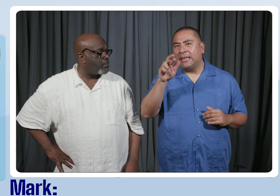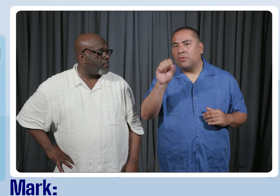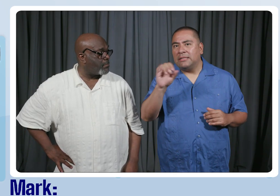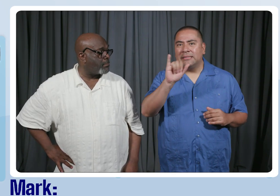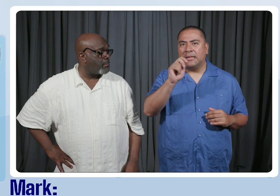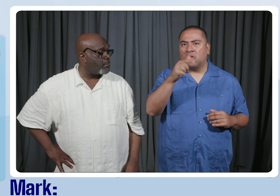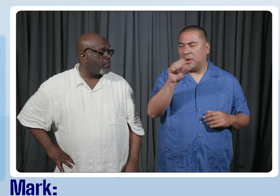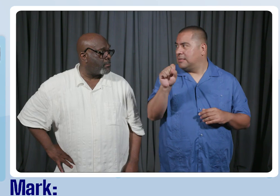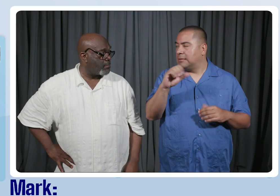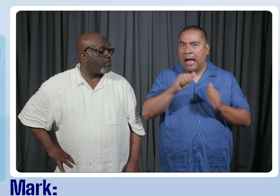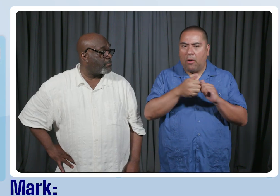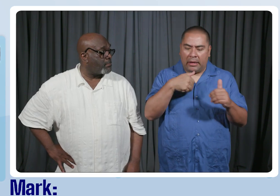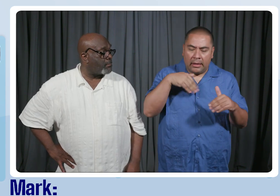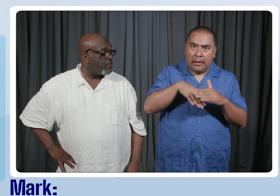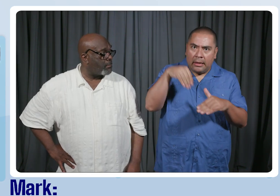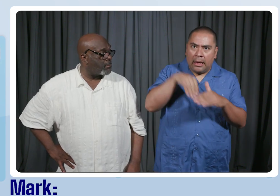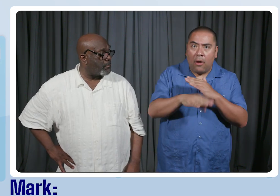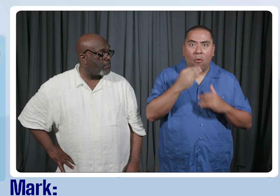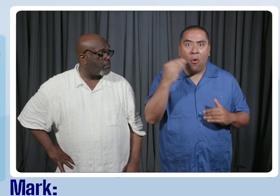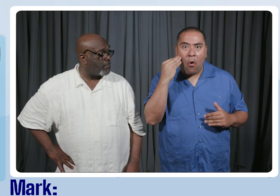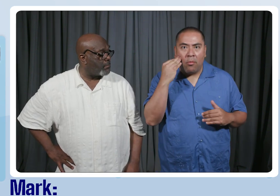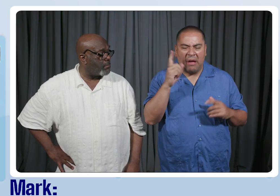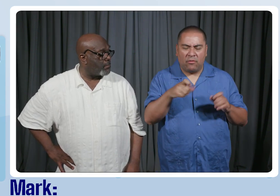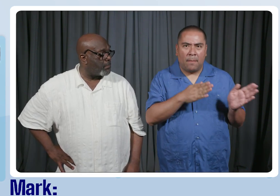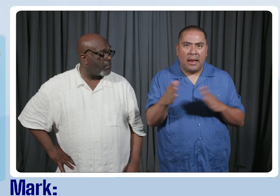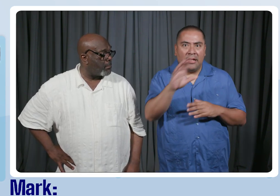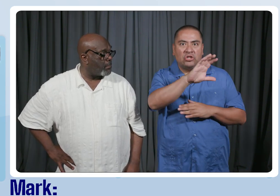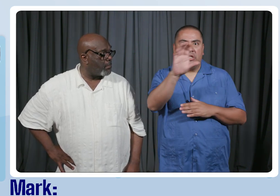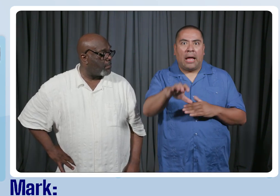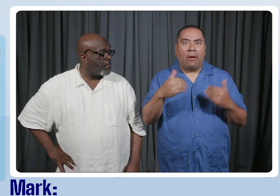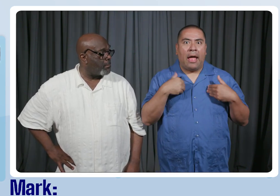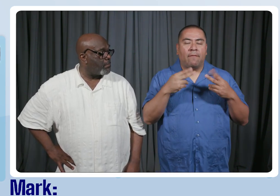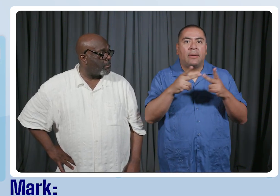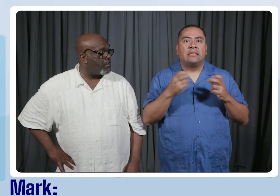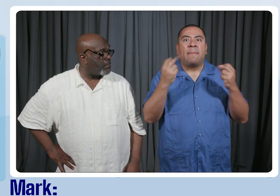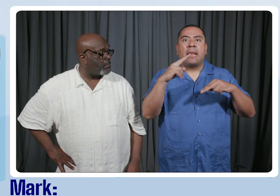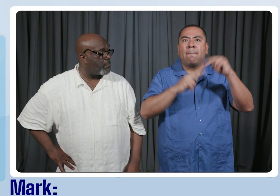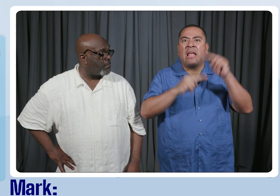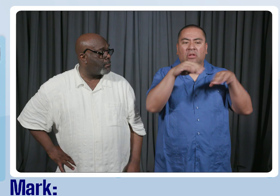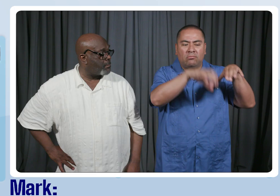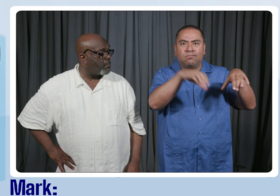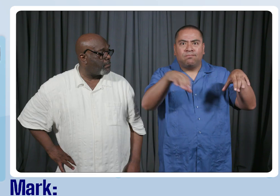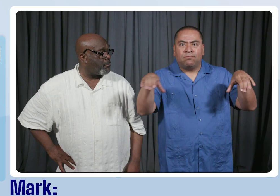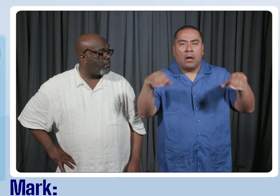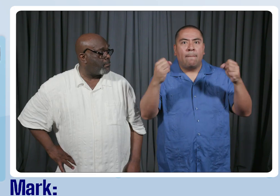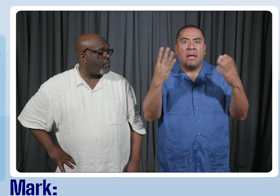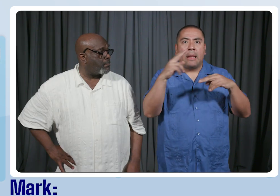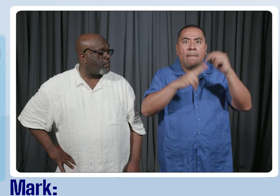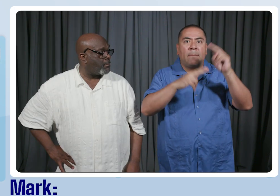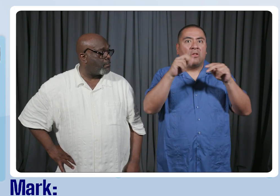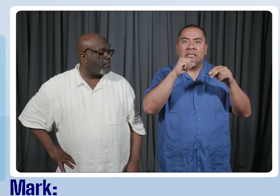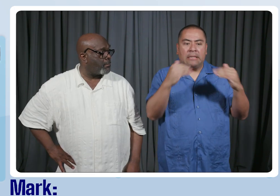that home. That has to be planned, obviously. Chicago is a place with many buildings, and many of those buildings aren't level with the